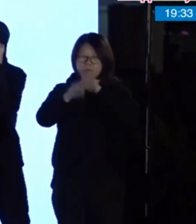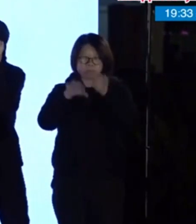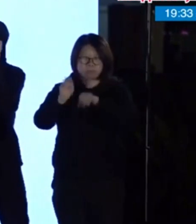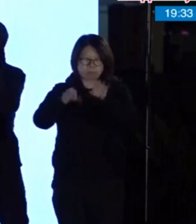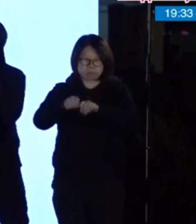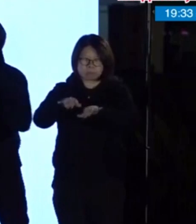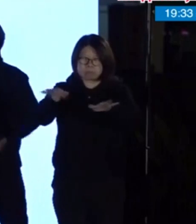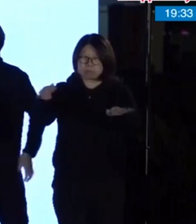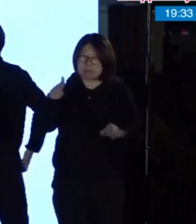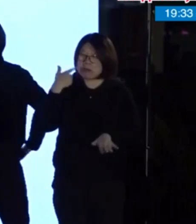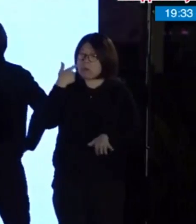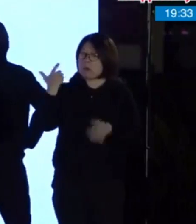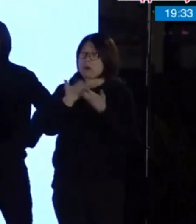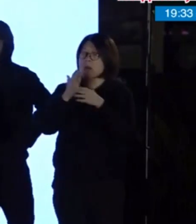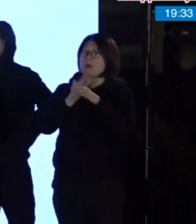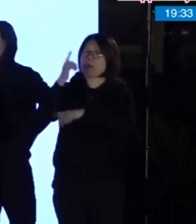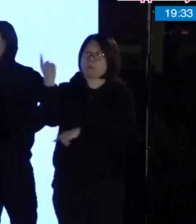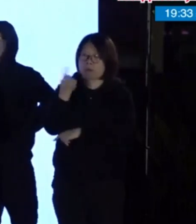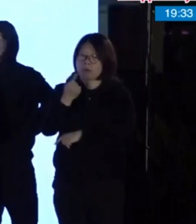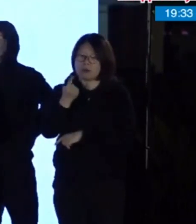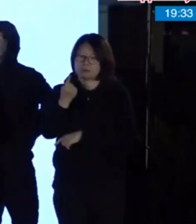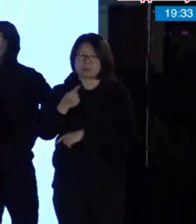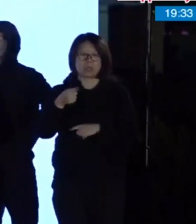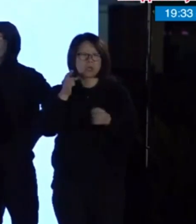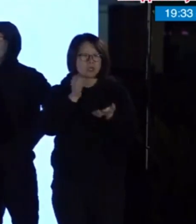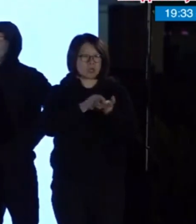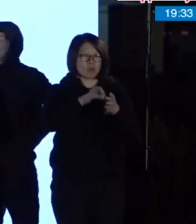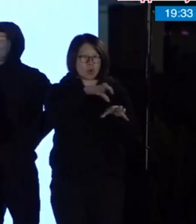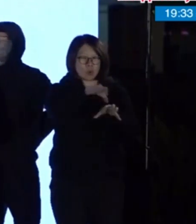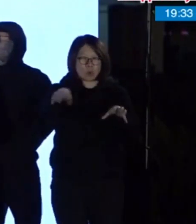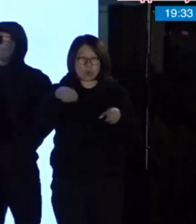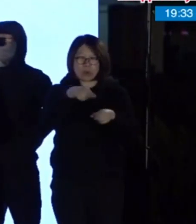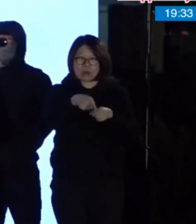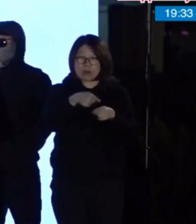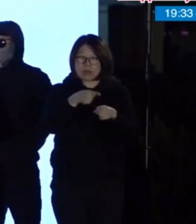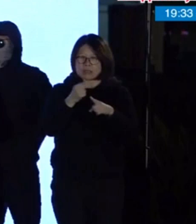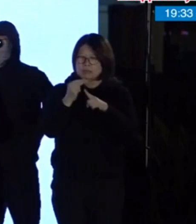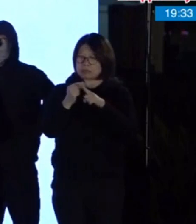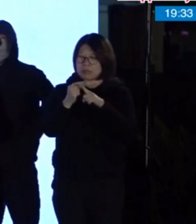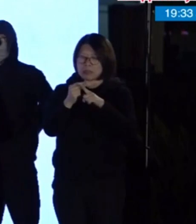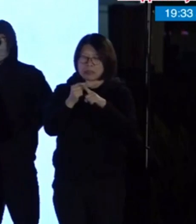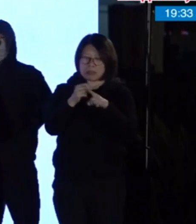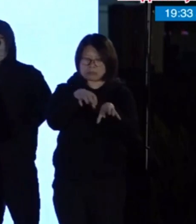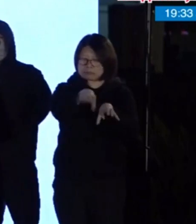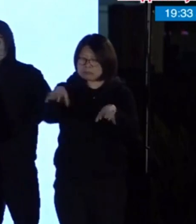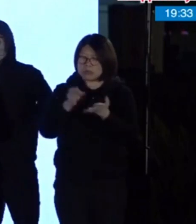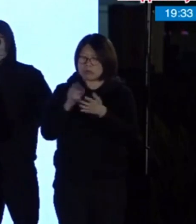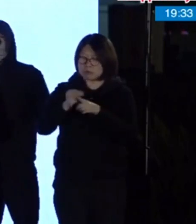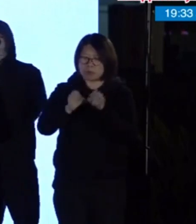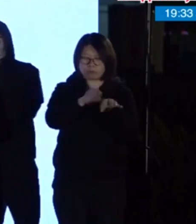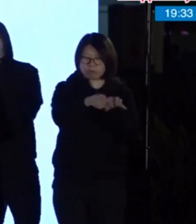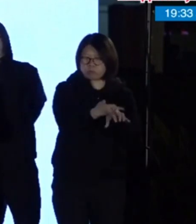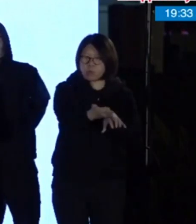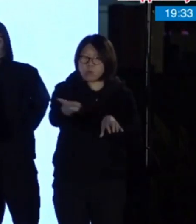canisters all over 17 districts of Hong Kong, affecting all areas, including indoor areas,